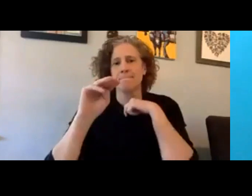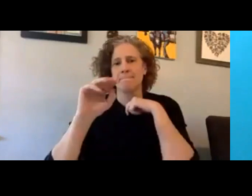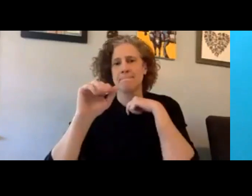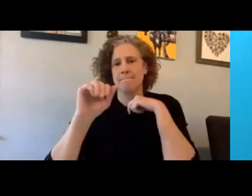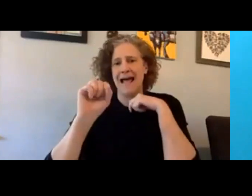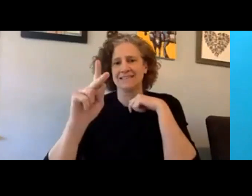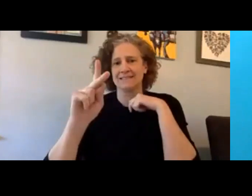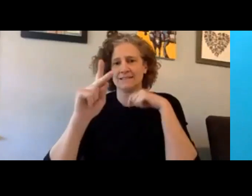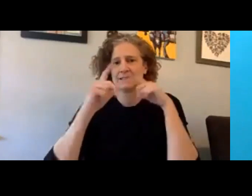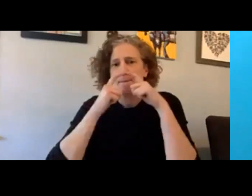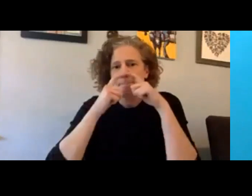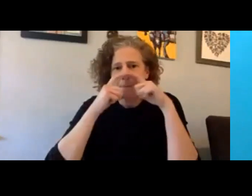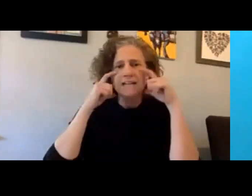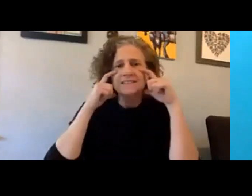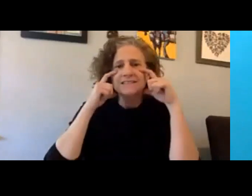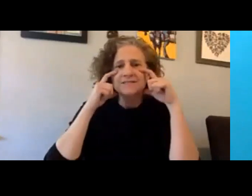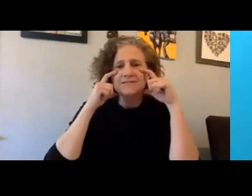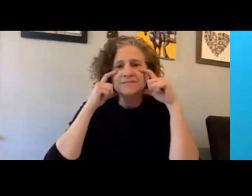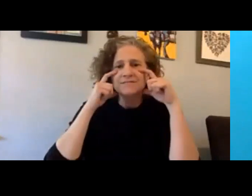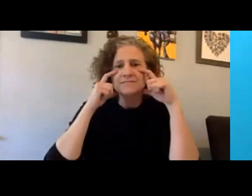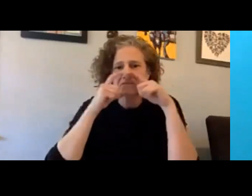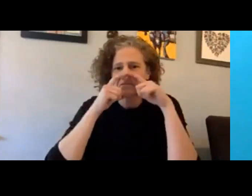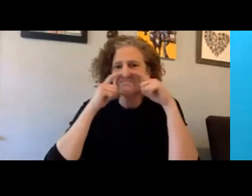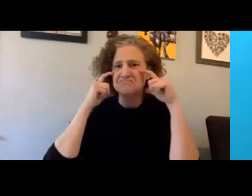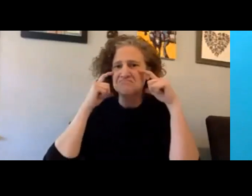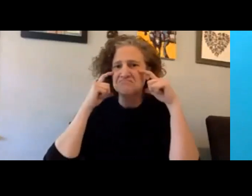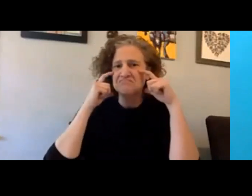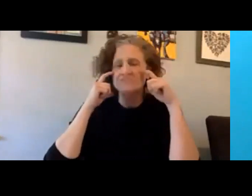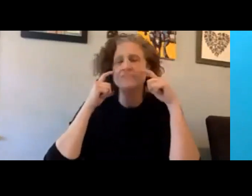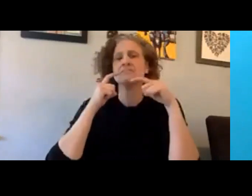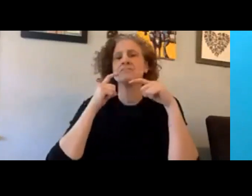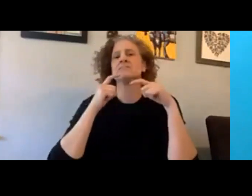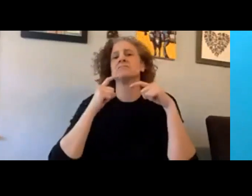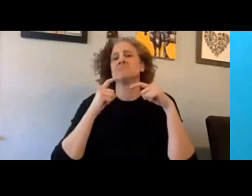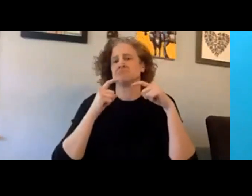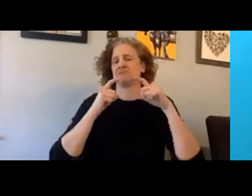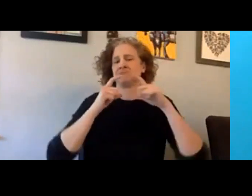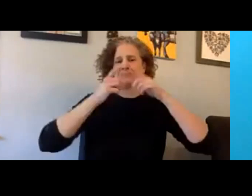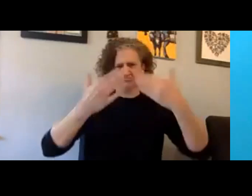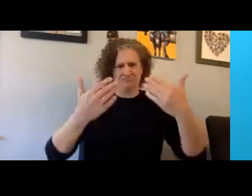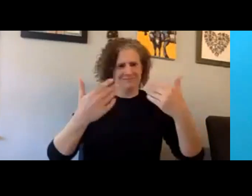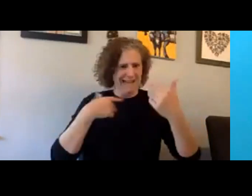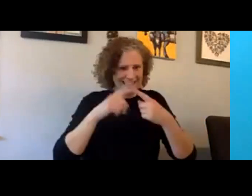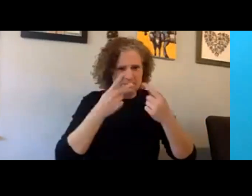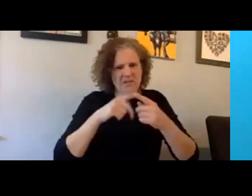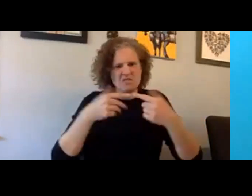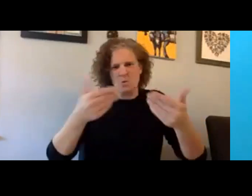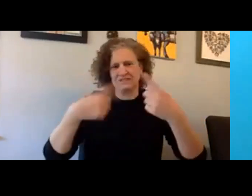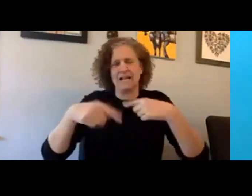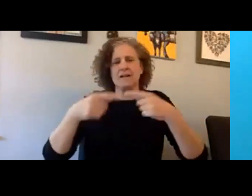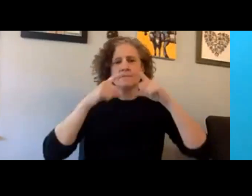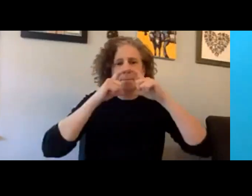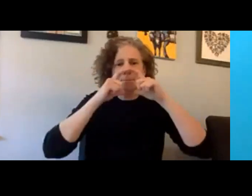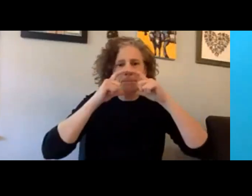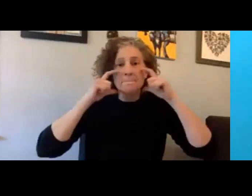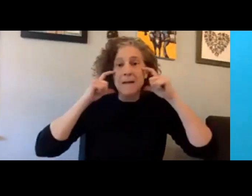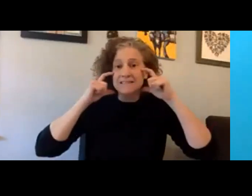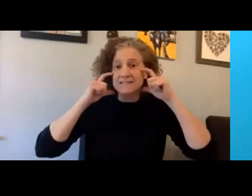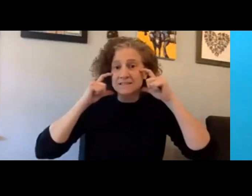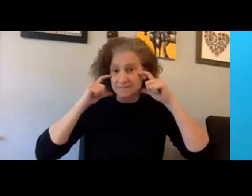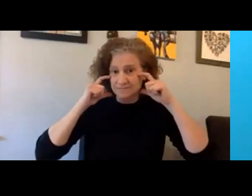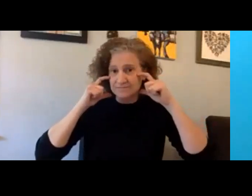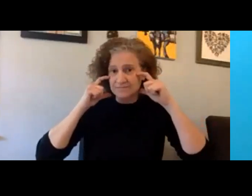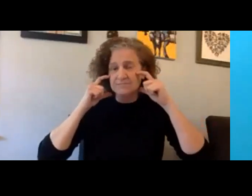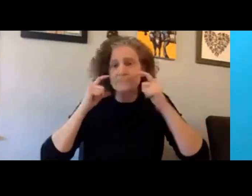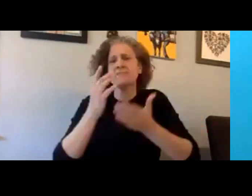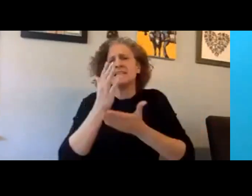Okay, so mask. Here's the sign for mask. Mask like this. I can't see you guys, but go ahead and